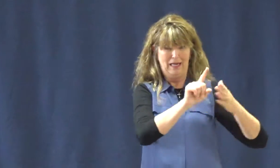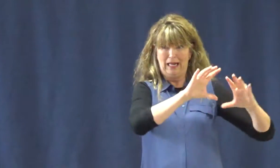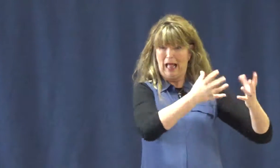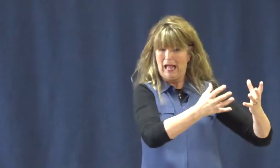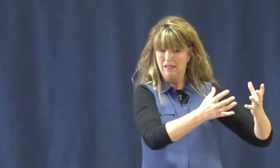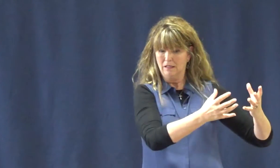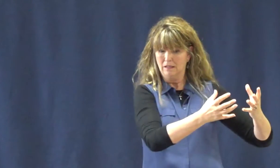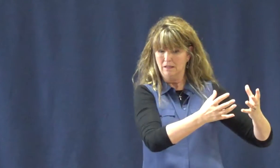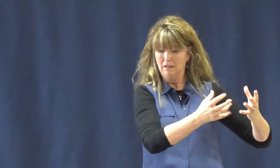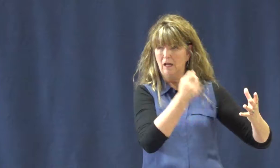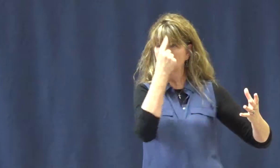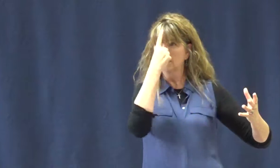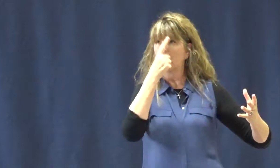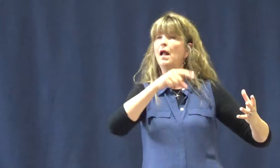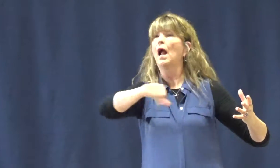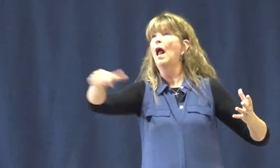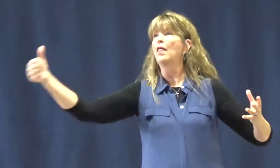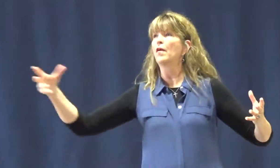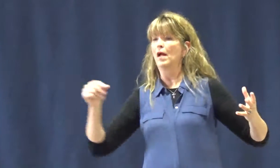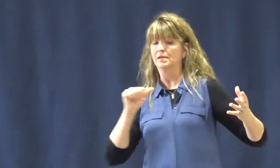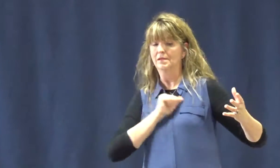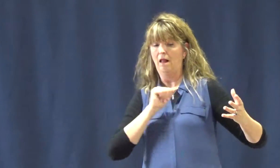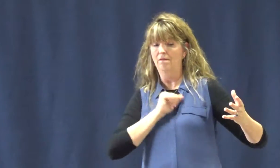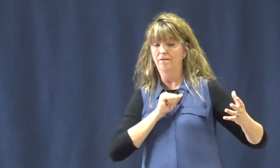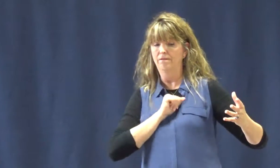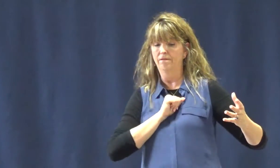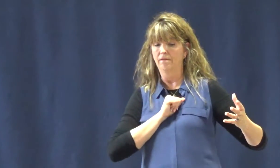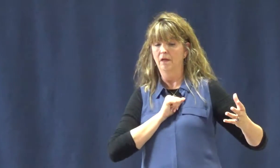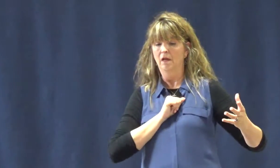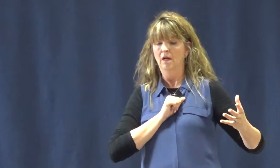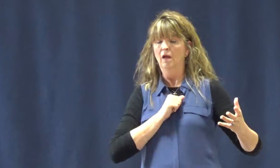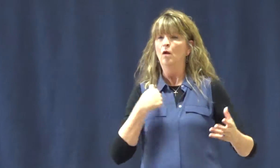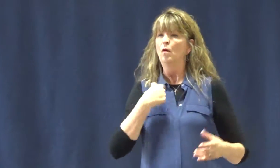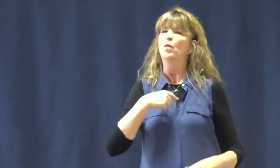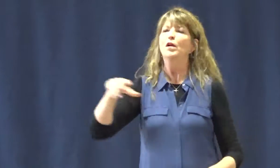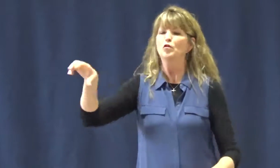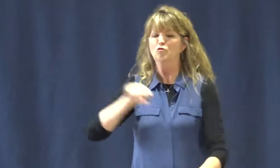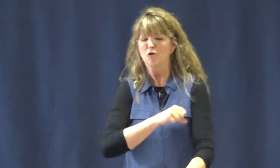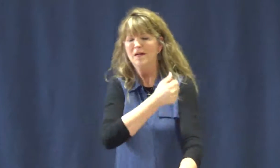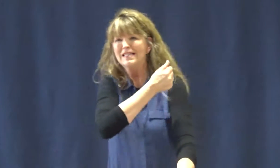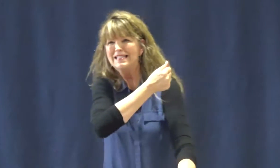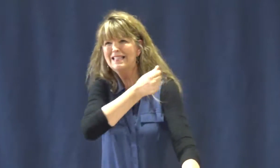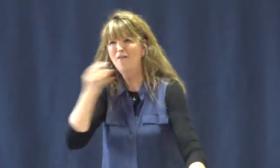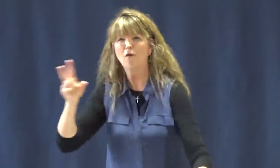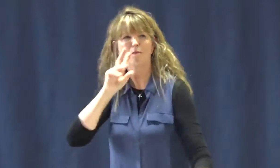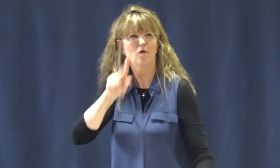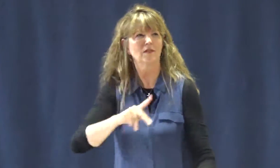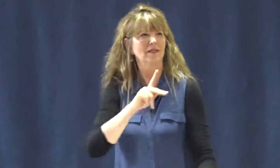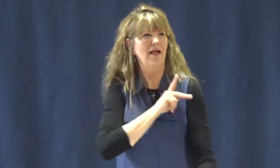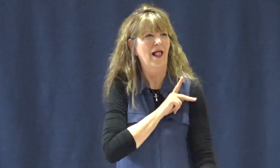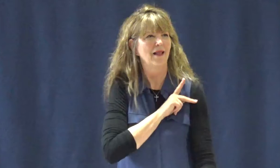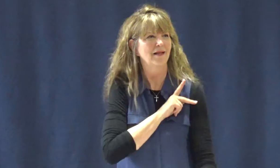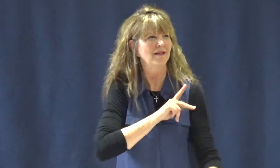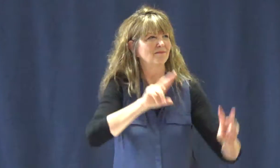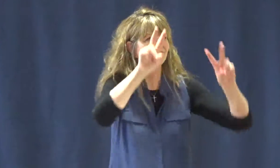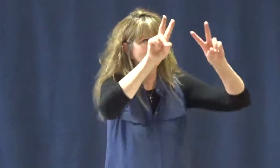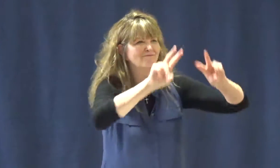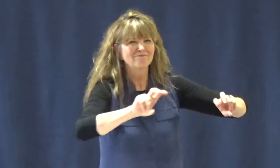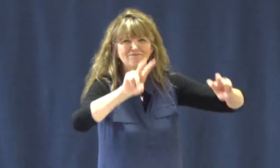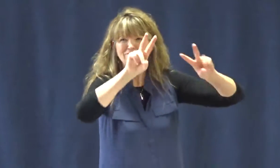That 12-week course, Understanding Others and Self, we took several